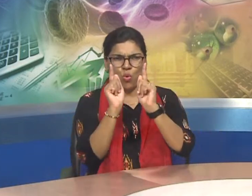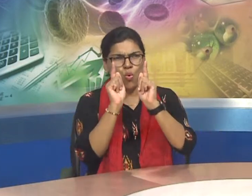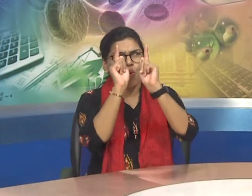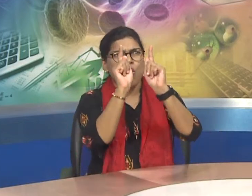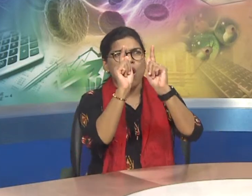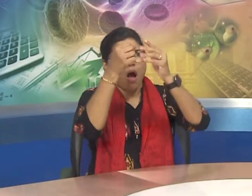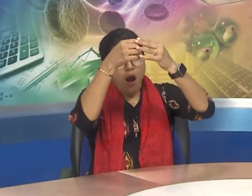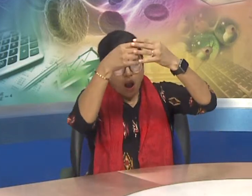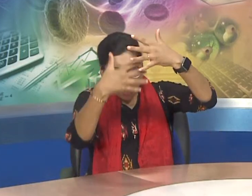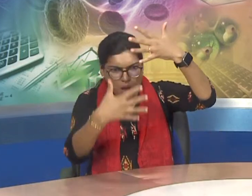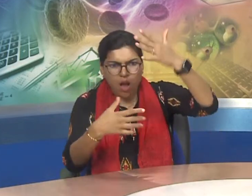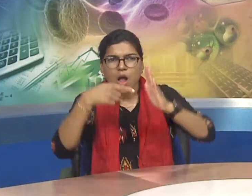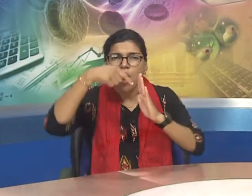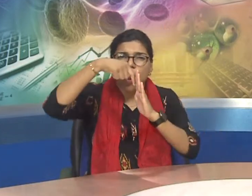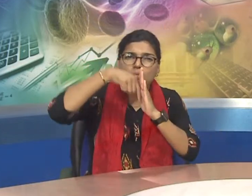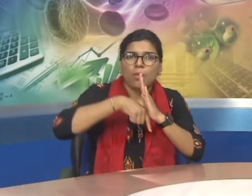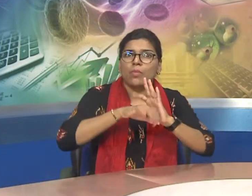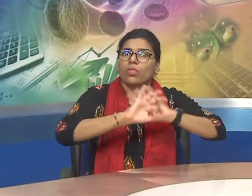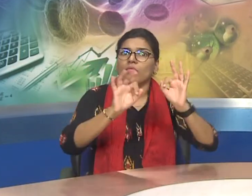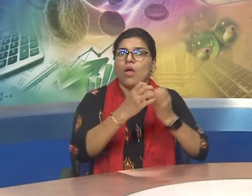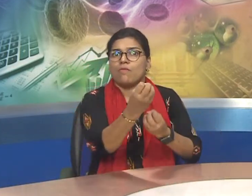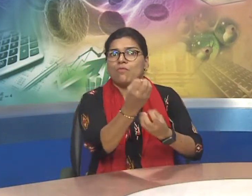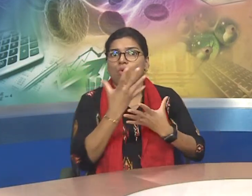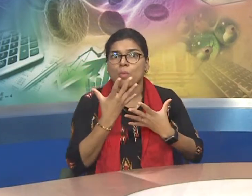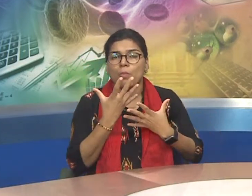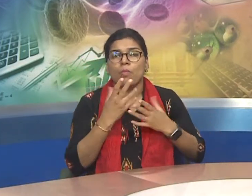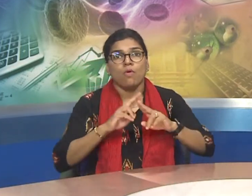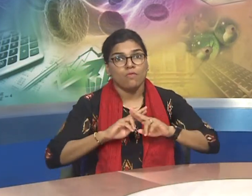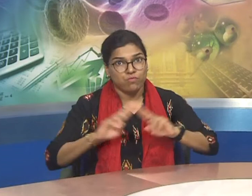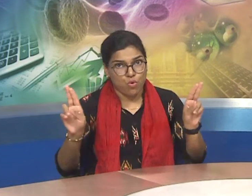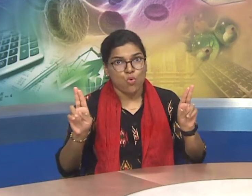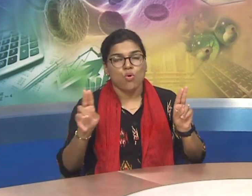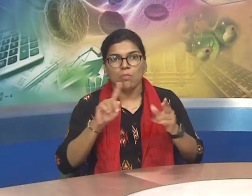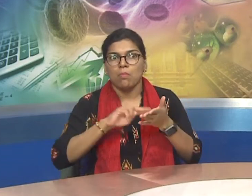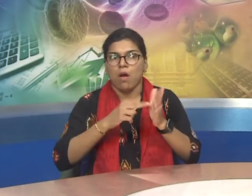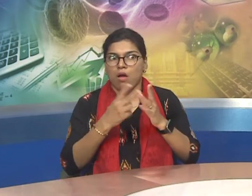specific field, and that too as quickly as possible.